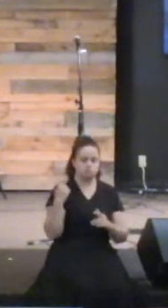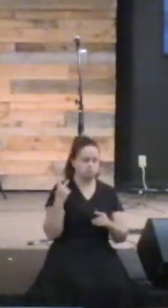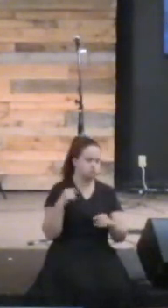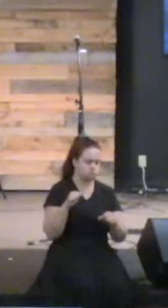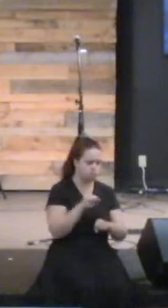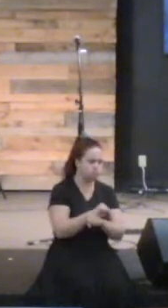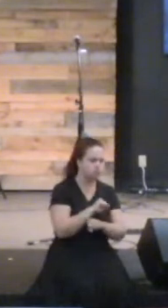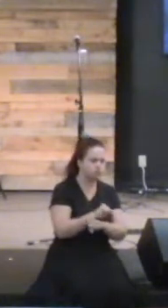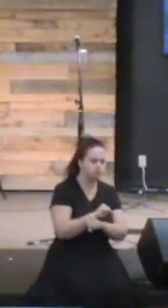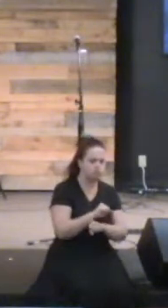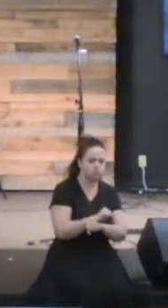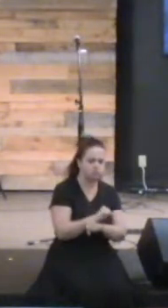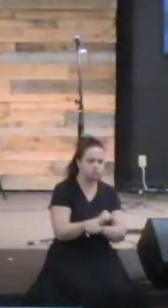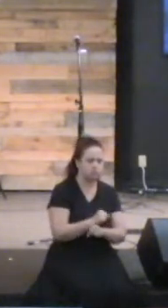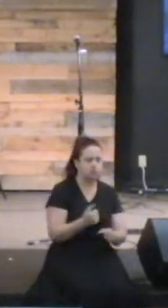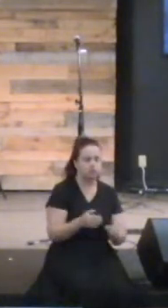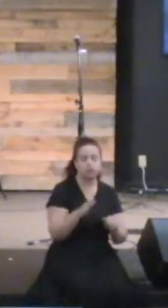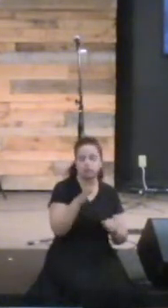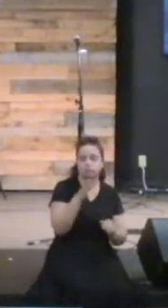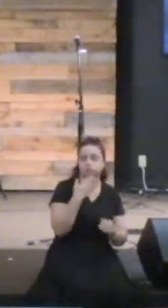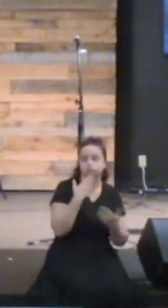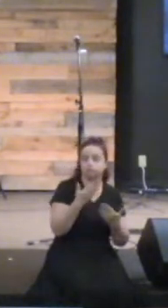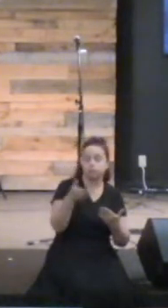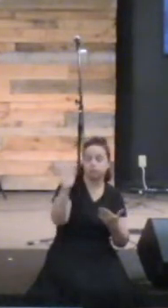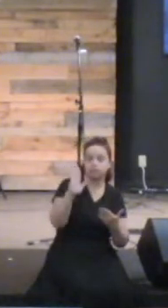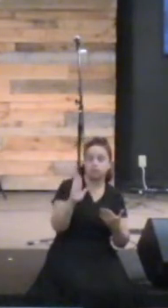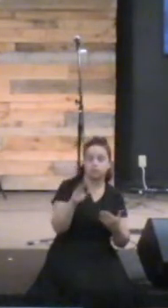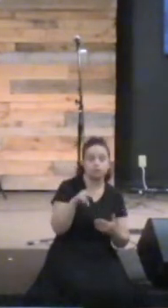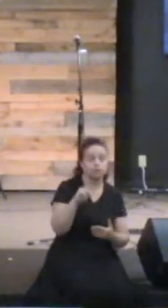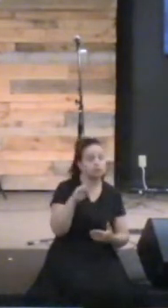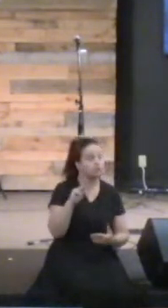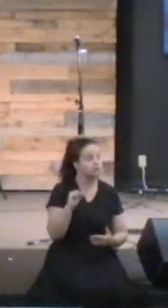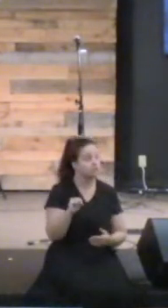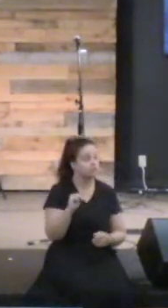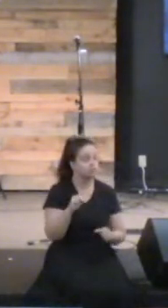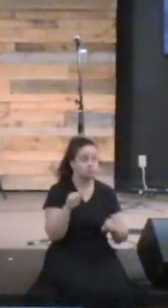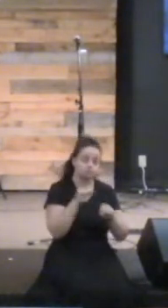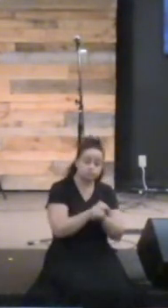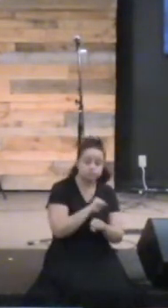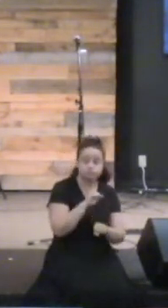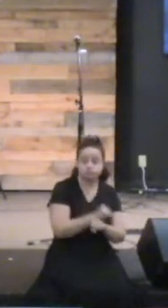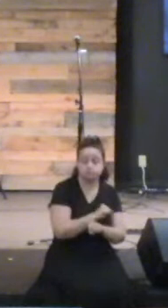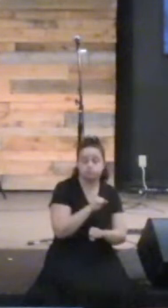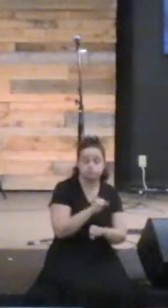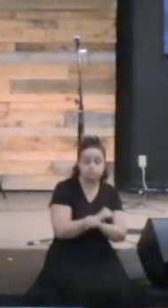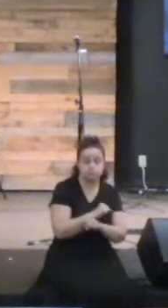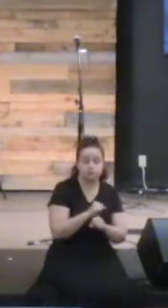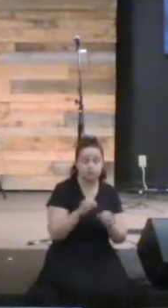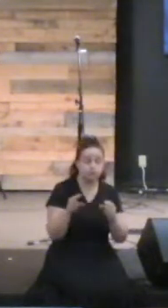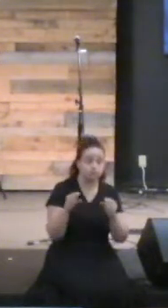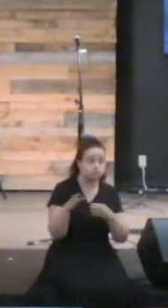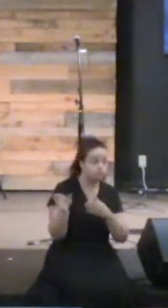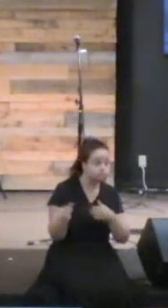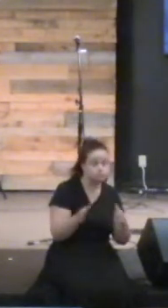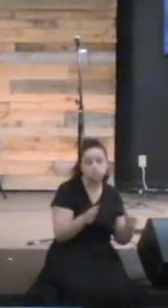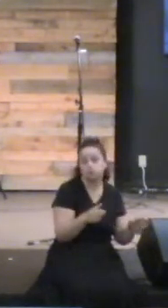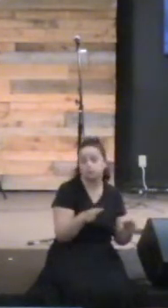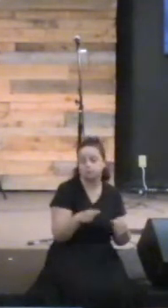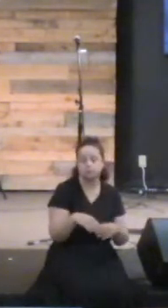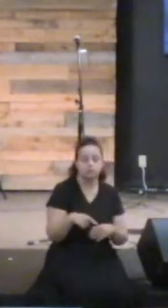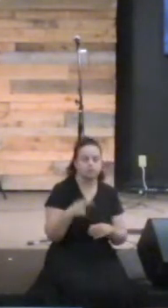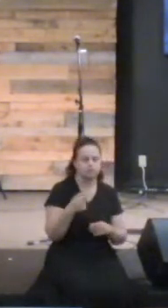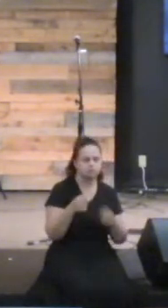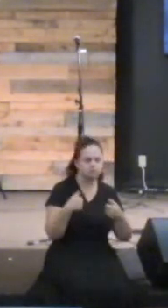Kim is a Taskmaster when it comes to getting that stuff out of the house but we tried to make it as smooth as possible